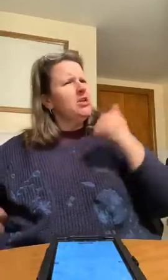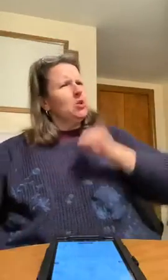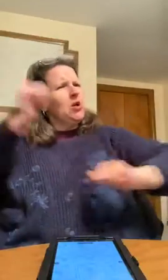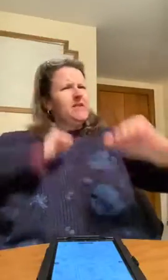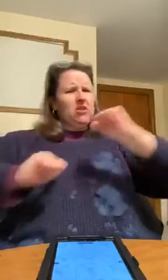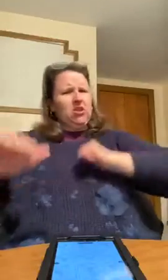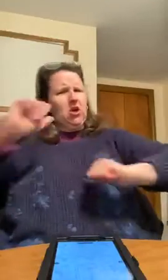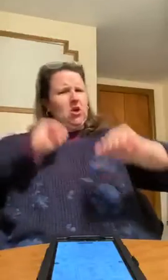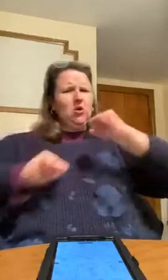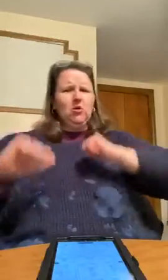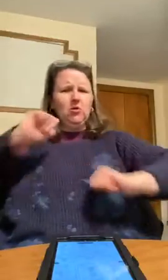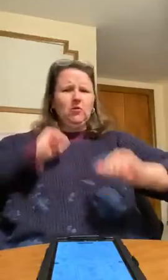Enjoy the show.